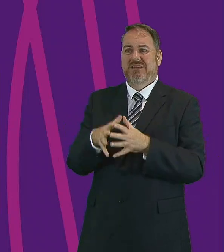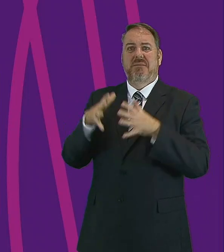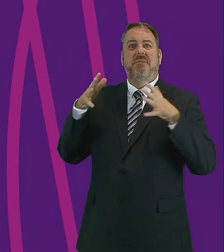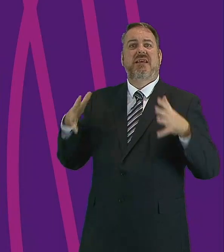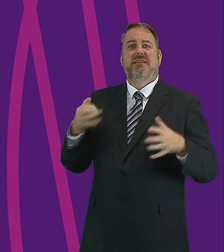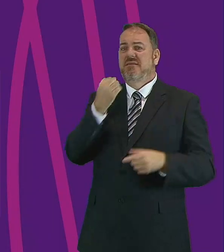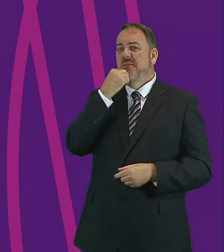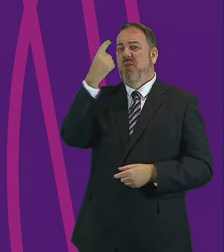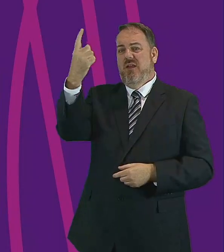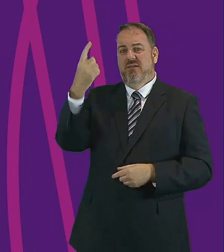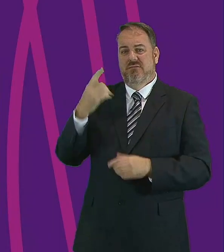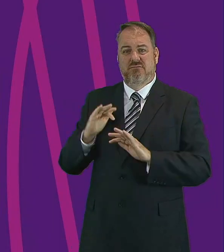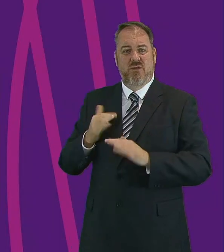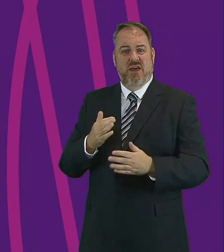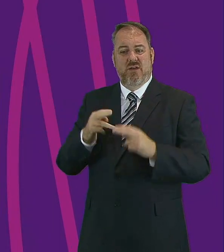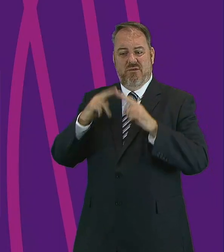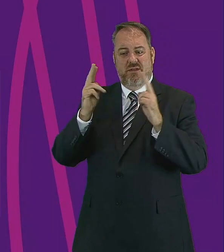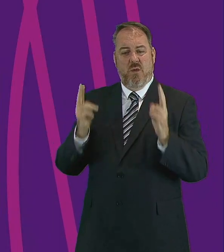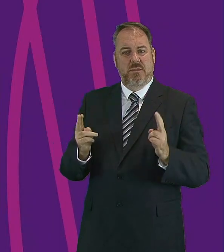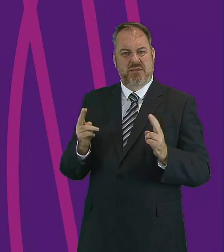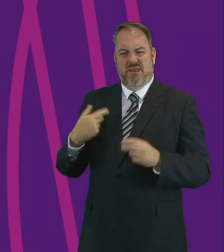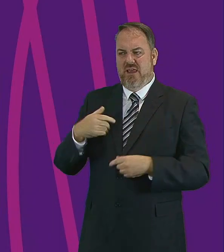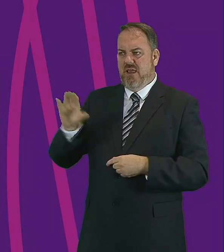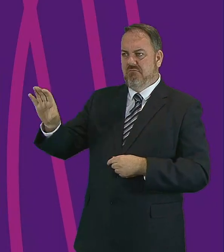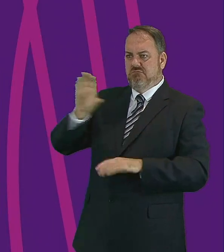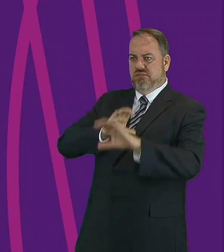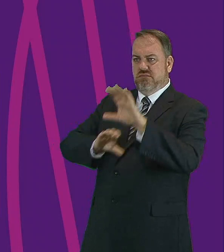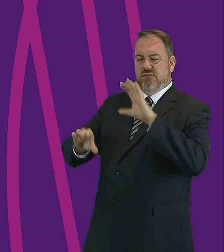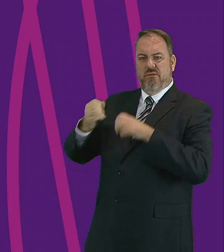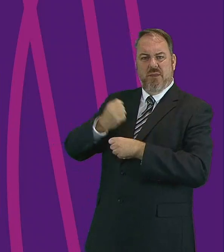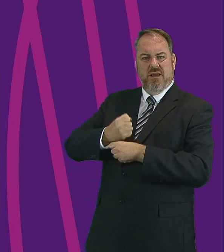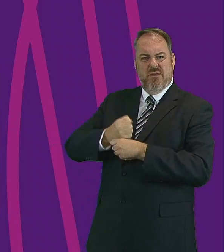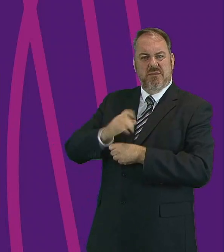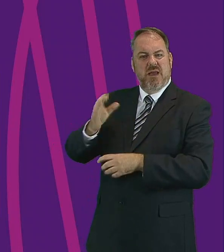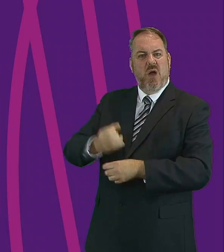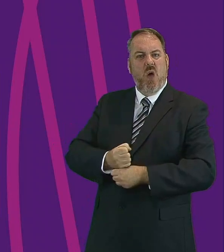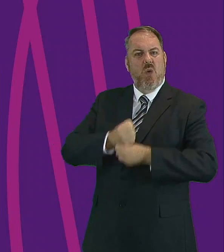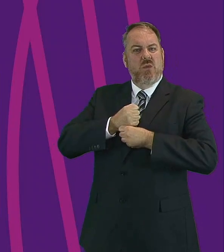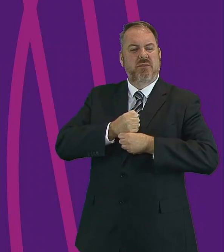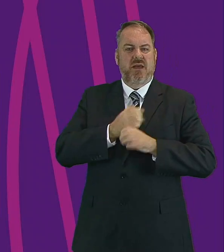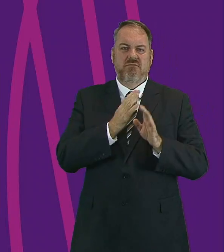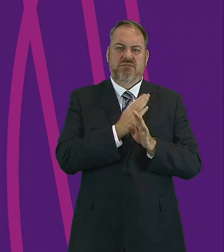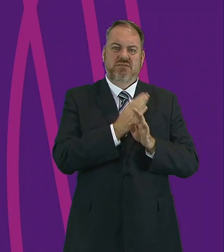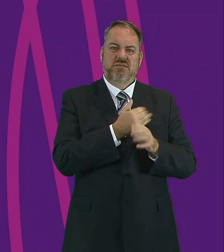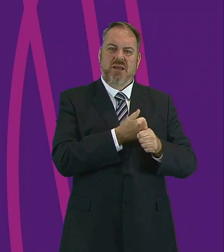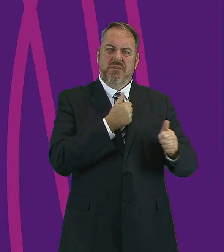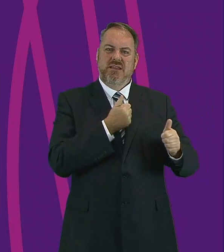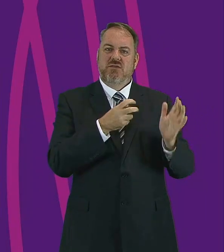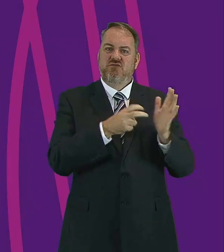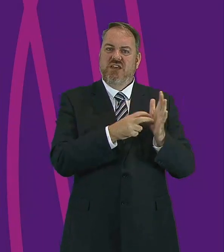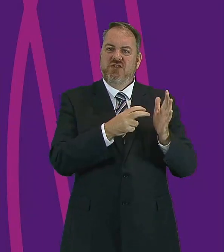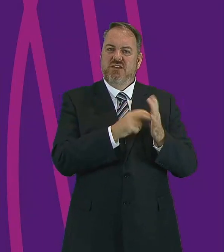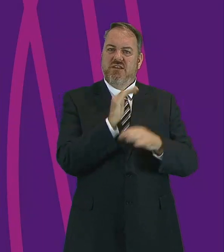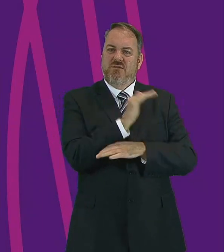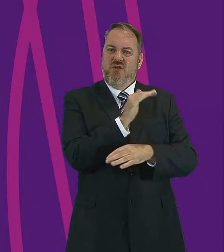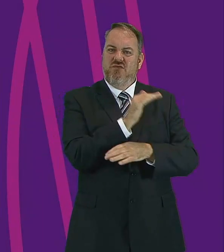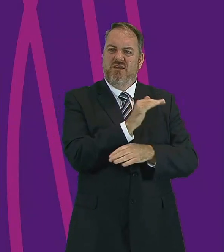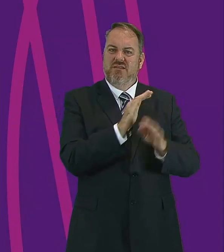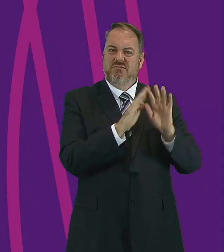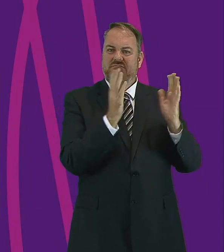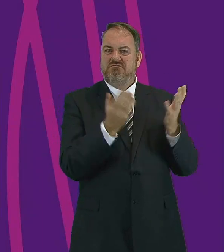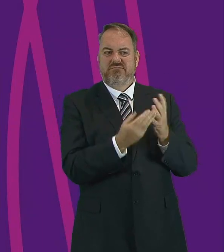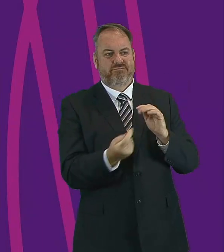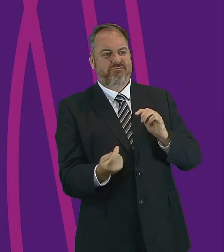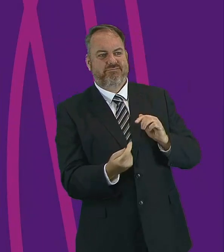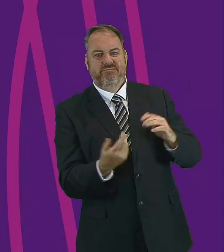receives substantial amounts of public money, but is owned by holding companies registered in offshore tax havens